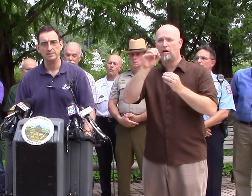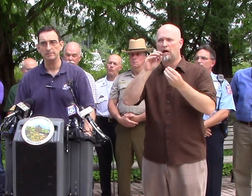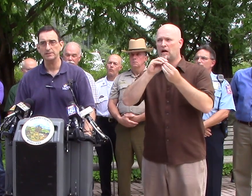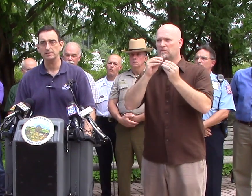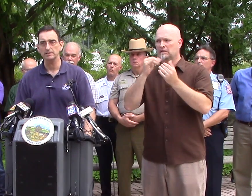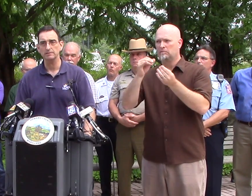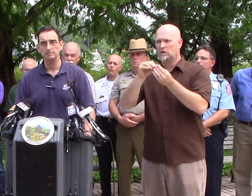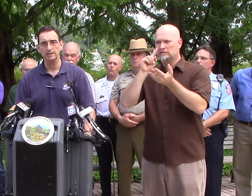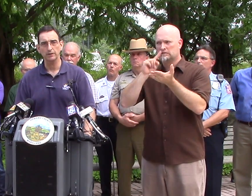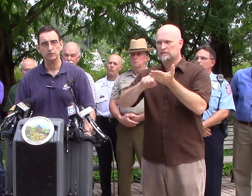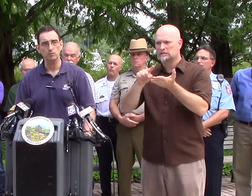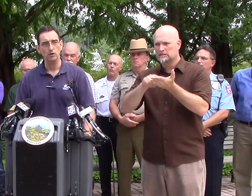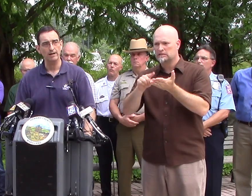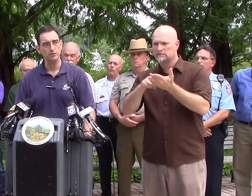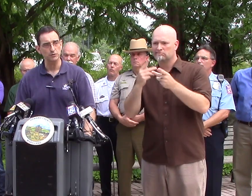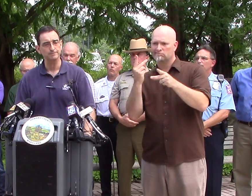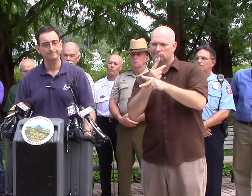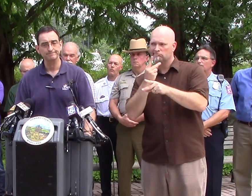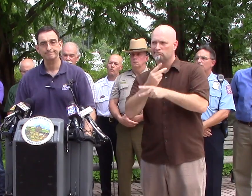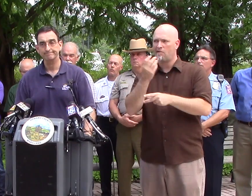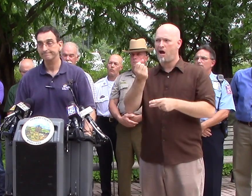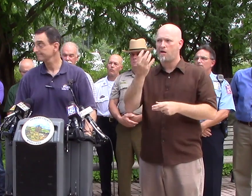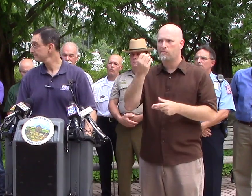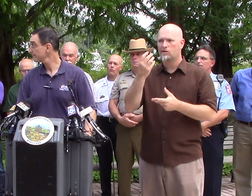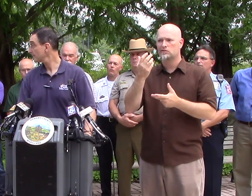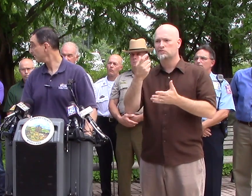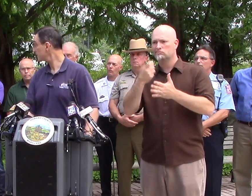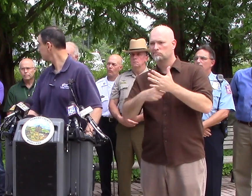damage estimates later tomorrow afternoon.